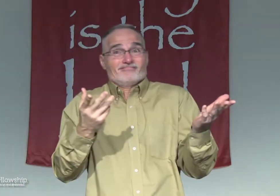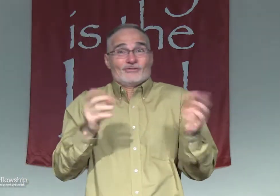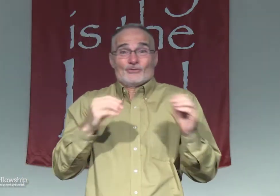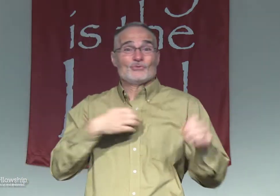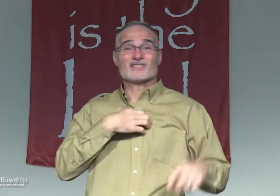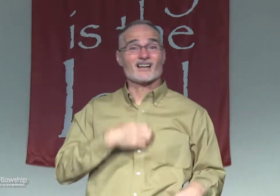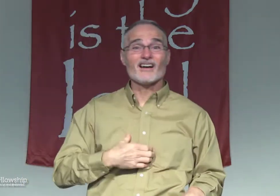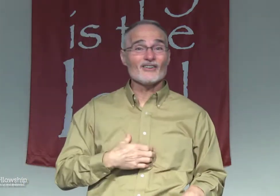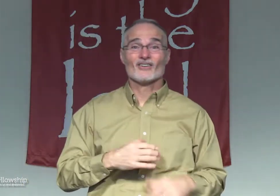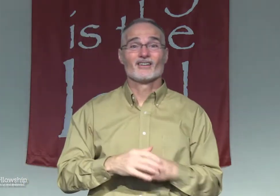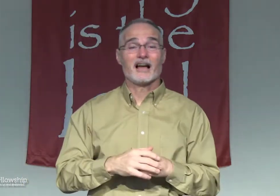mean, honestly,